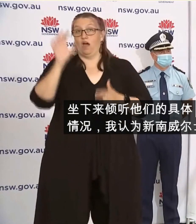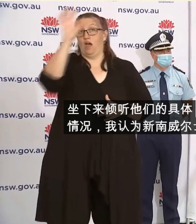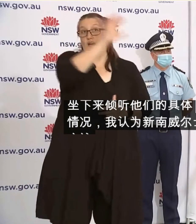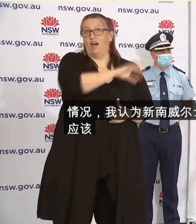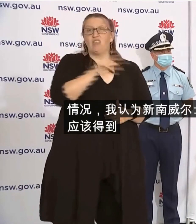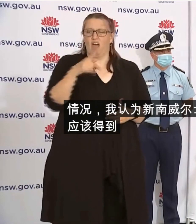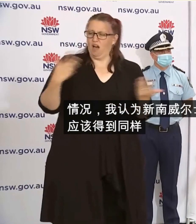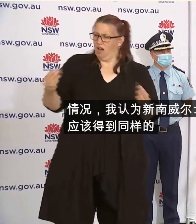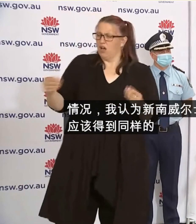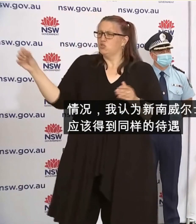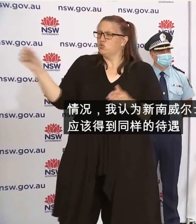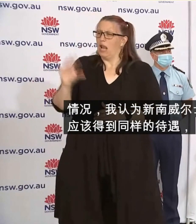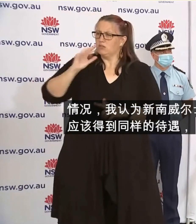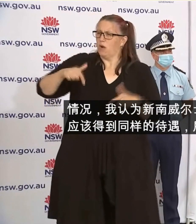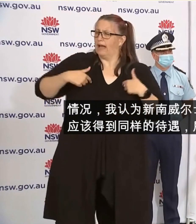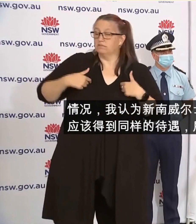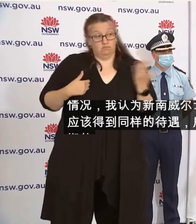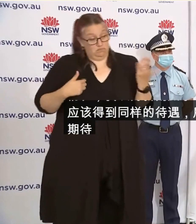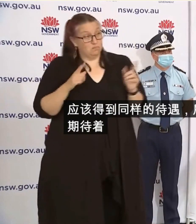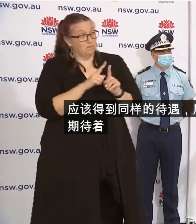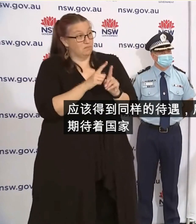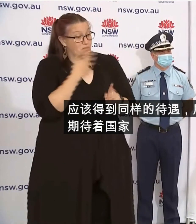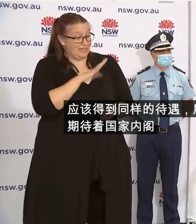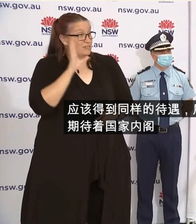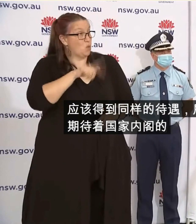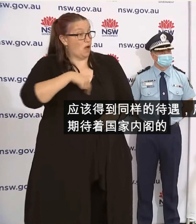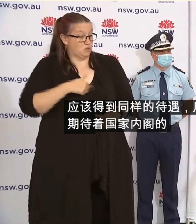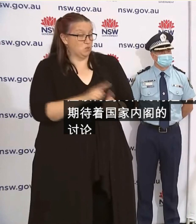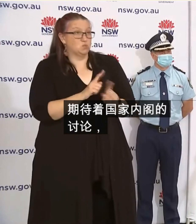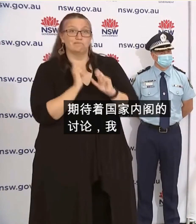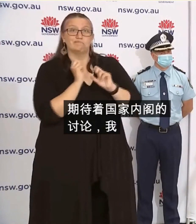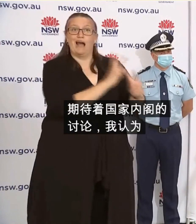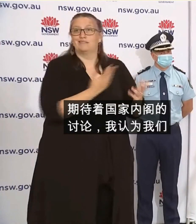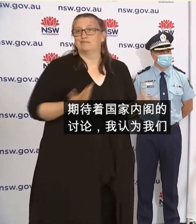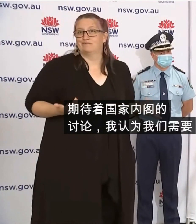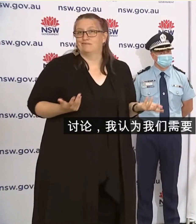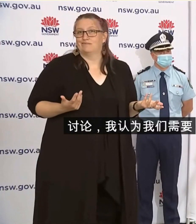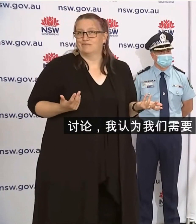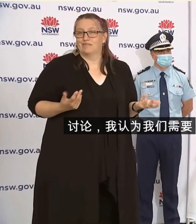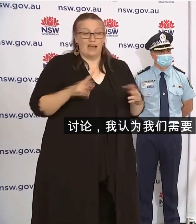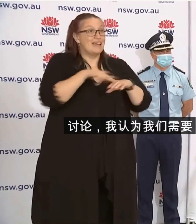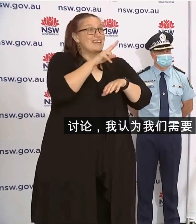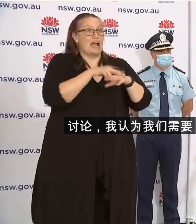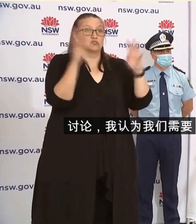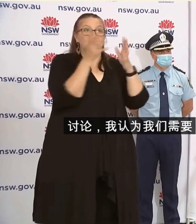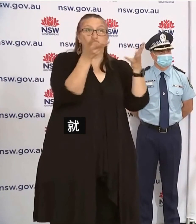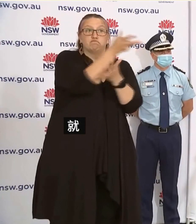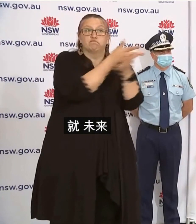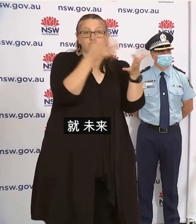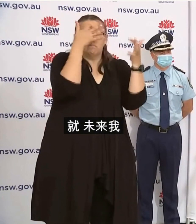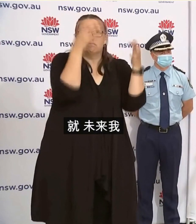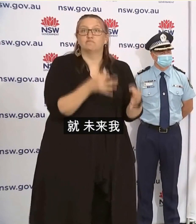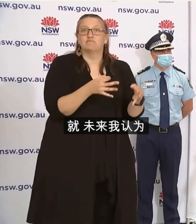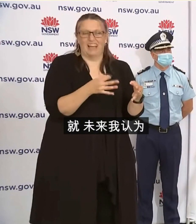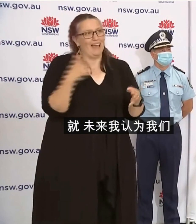Wales should be afforded the same. So I look forward to those National Cabinet discussions. I think we need to have those healthy, robust discussions about